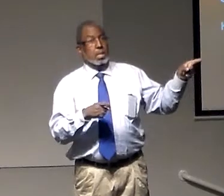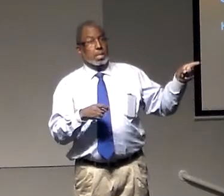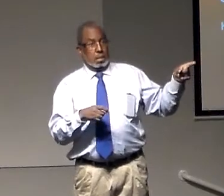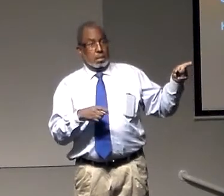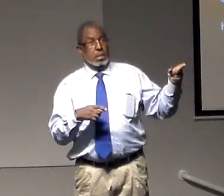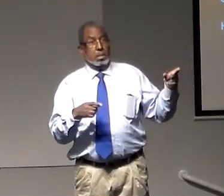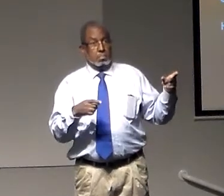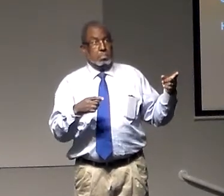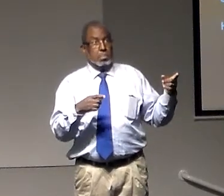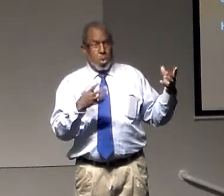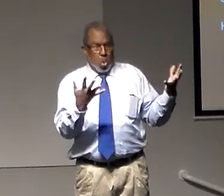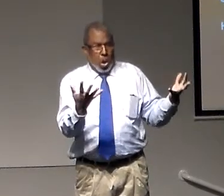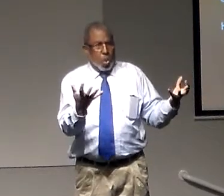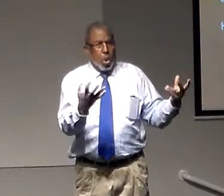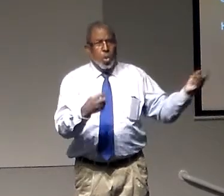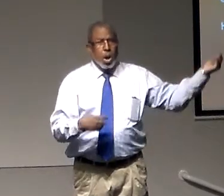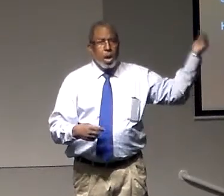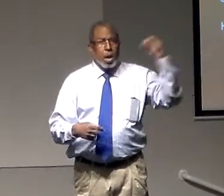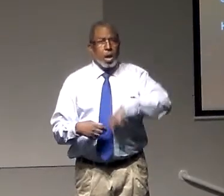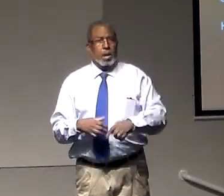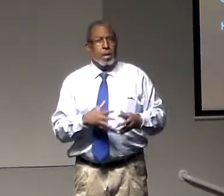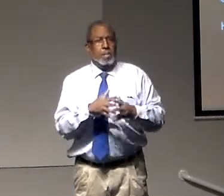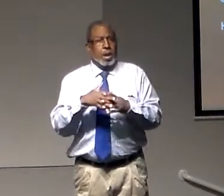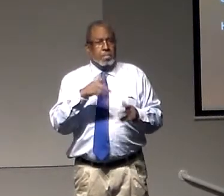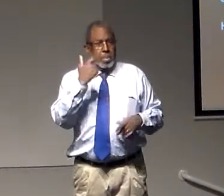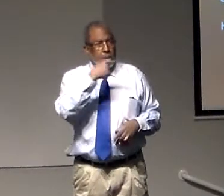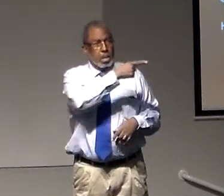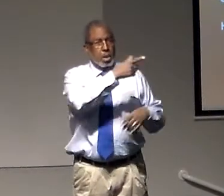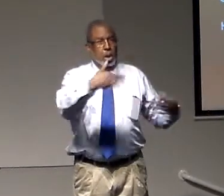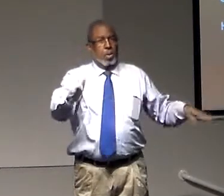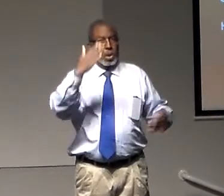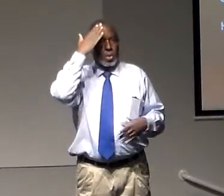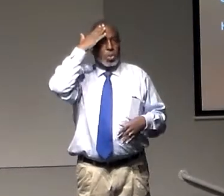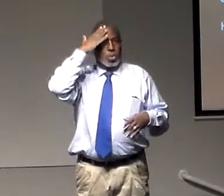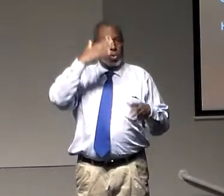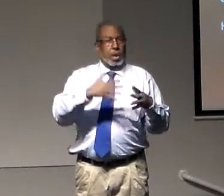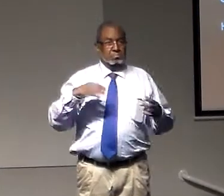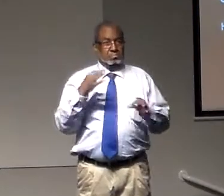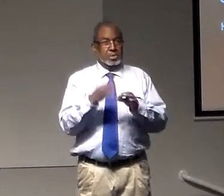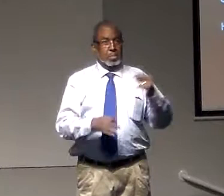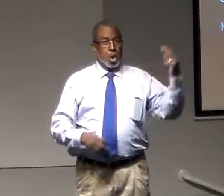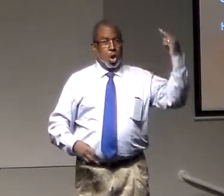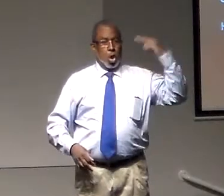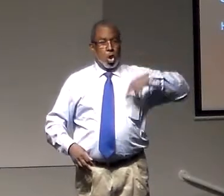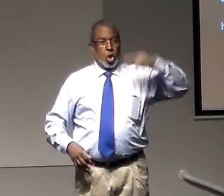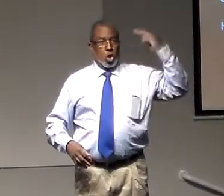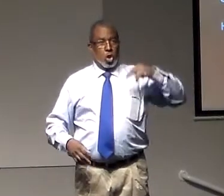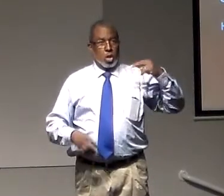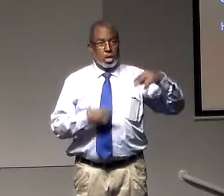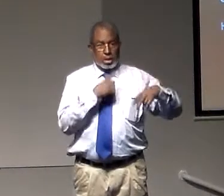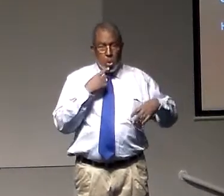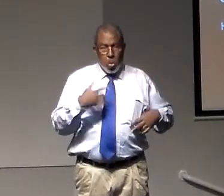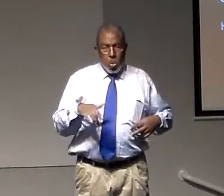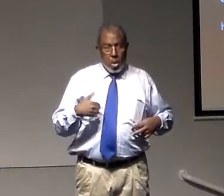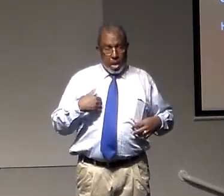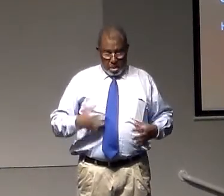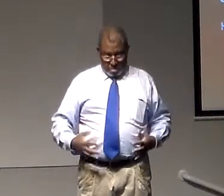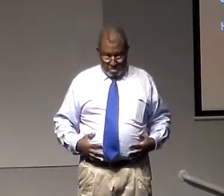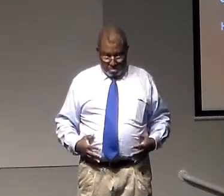Kenya, they want to come here because they look at your appearance.